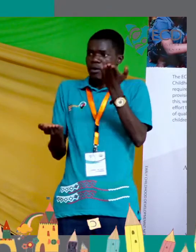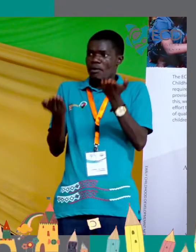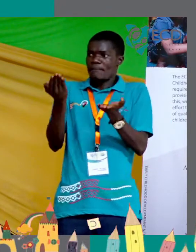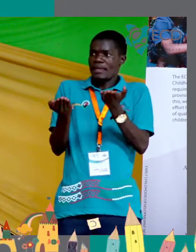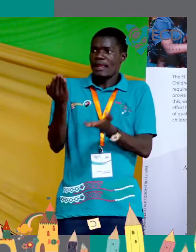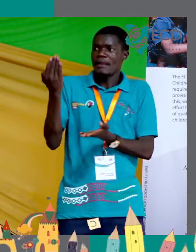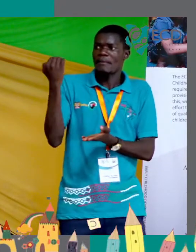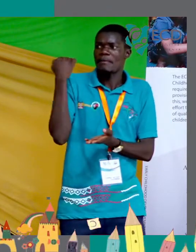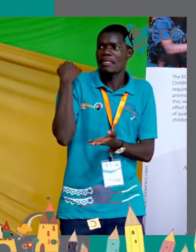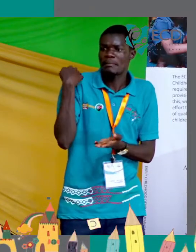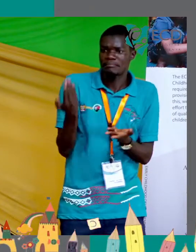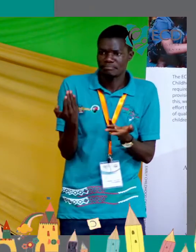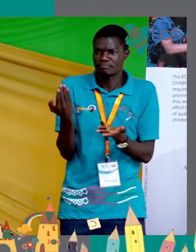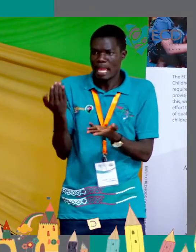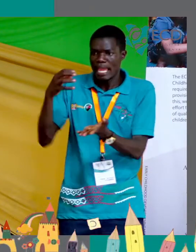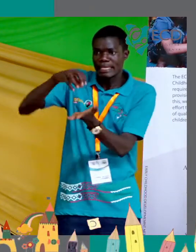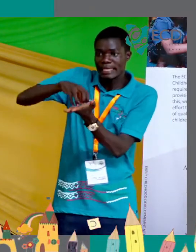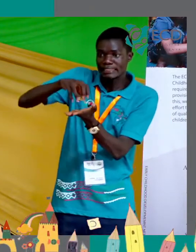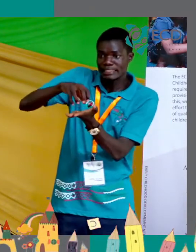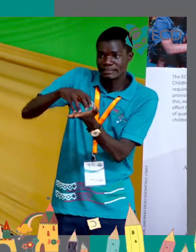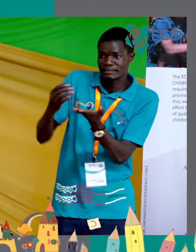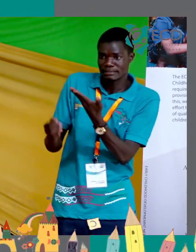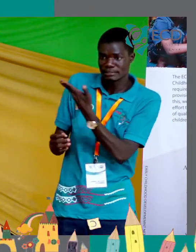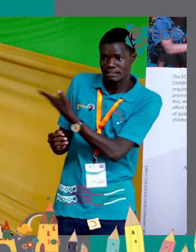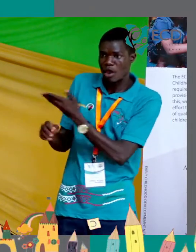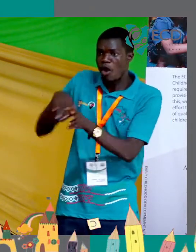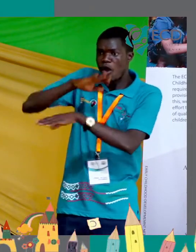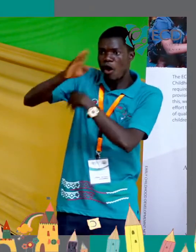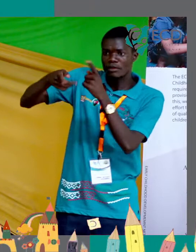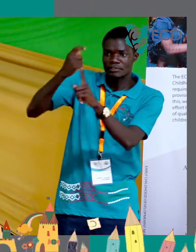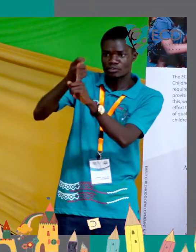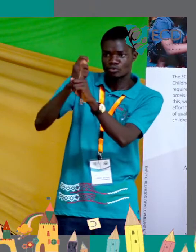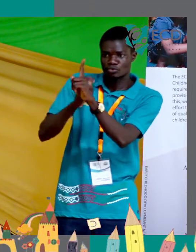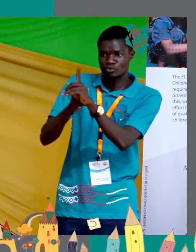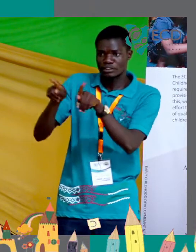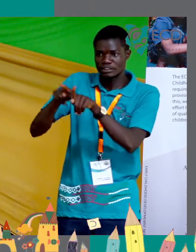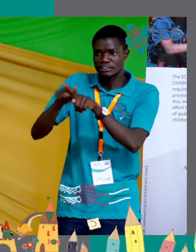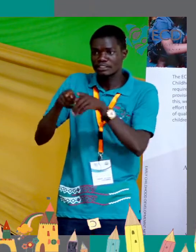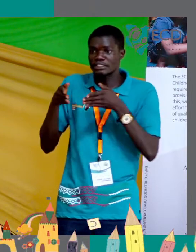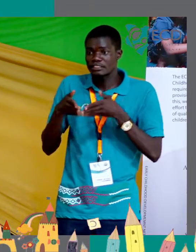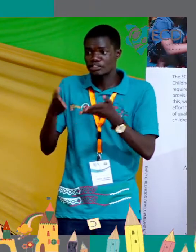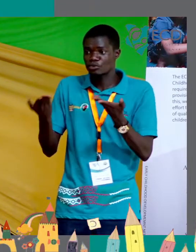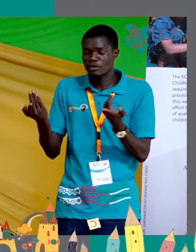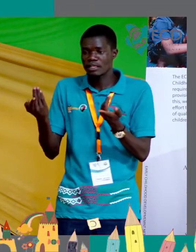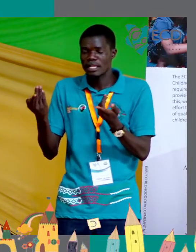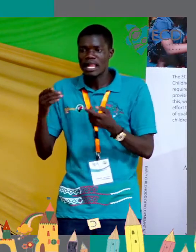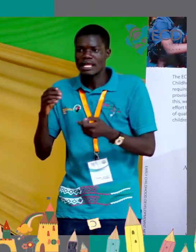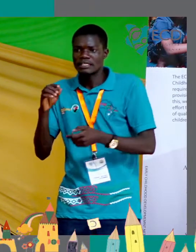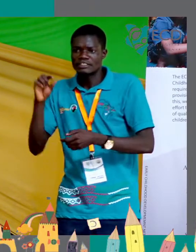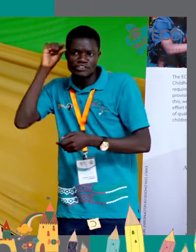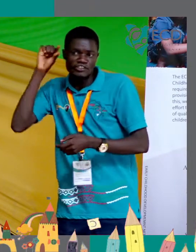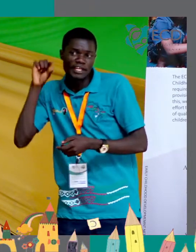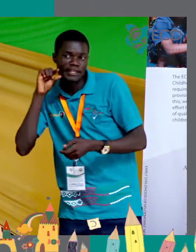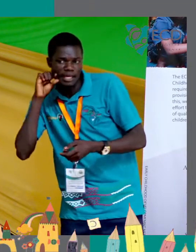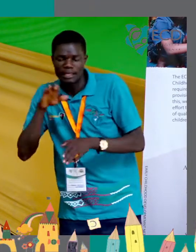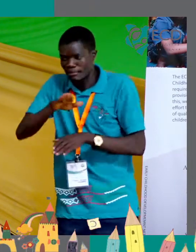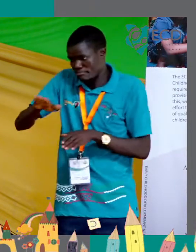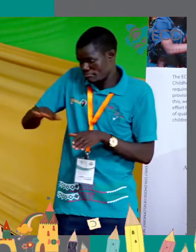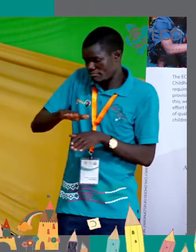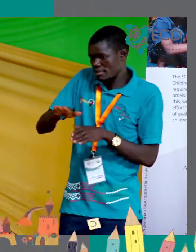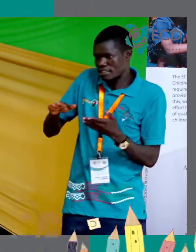number of cases that were being, these are the total sexual gender-based violence cases presenting in